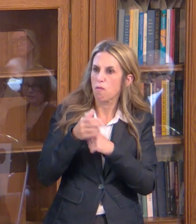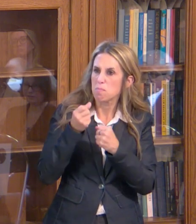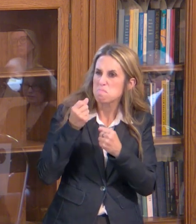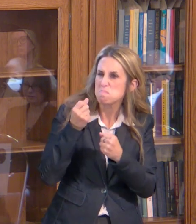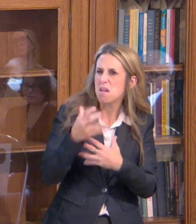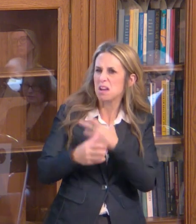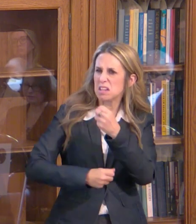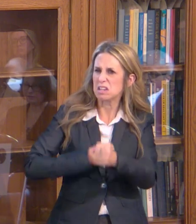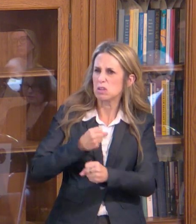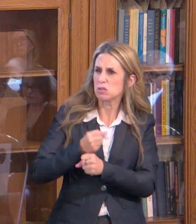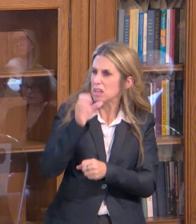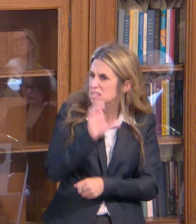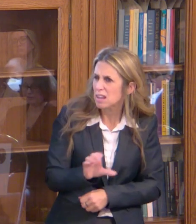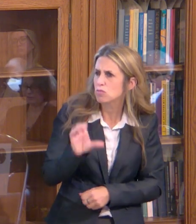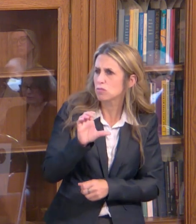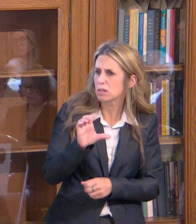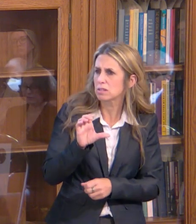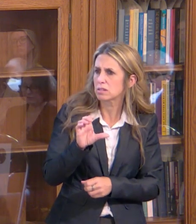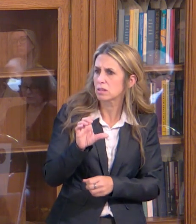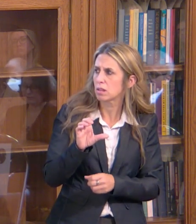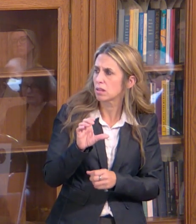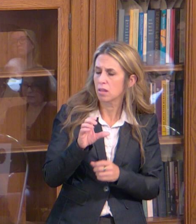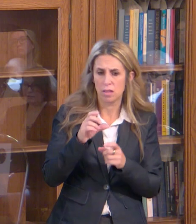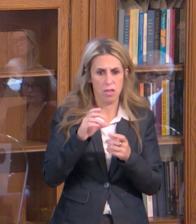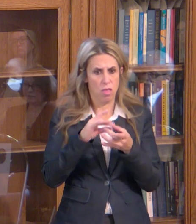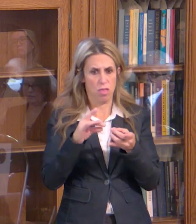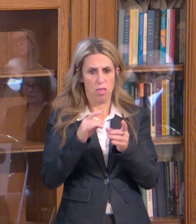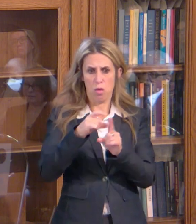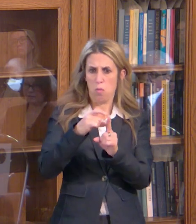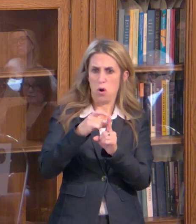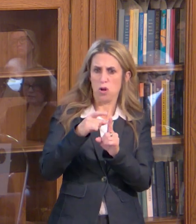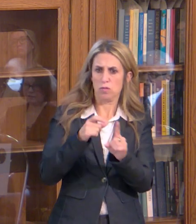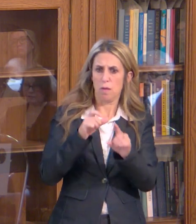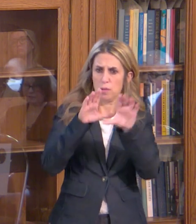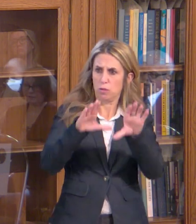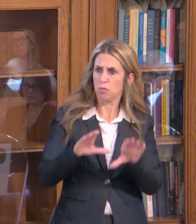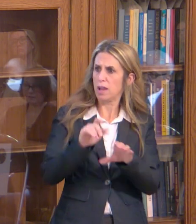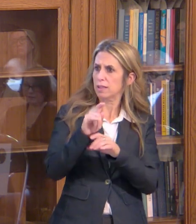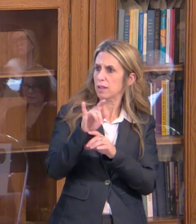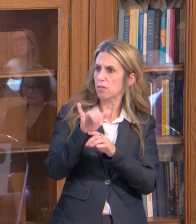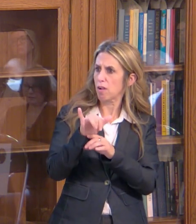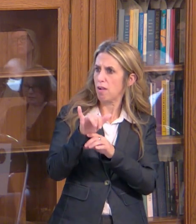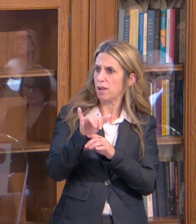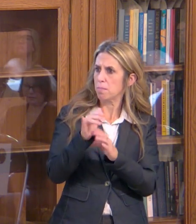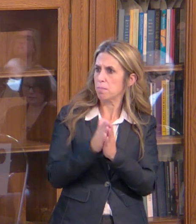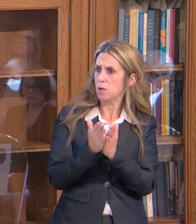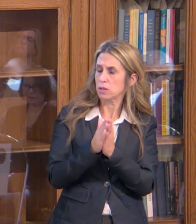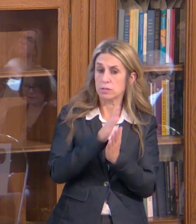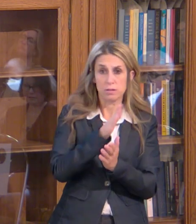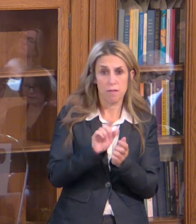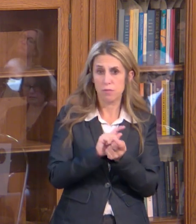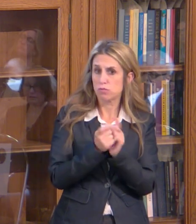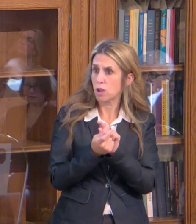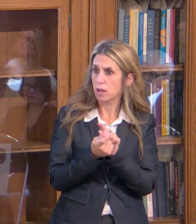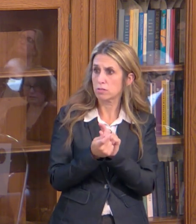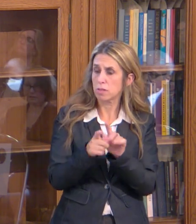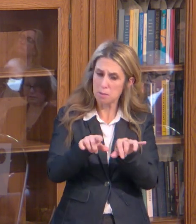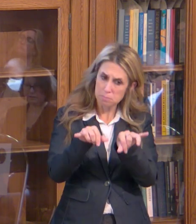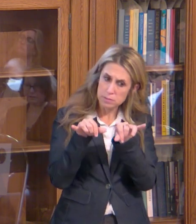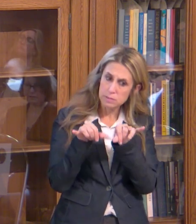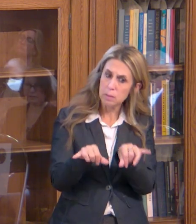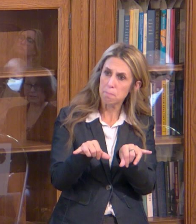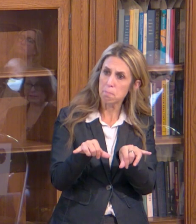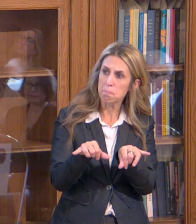even over centuries the words of these great literary masterpieces never change they remain